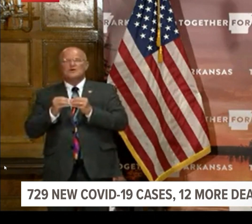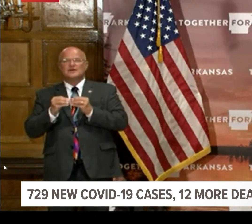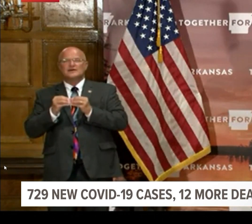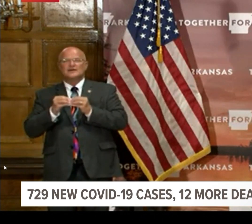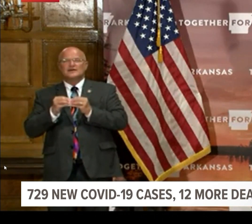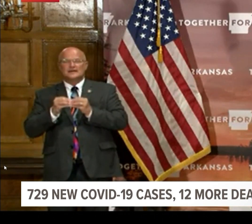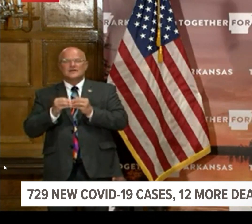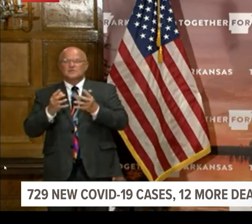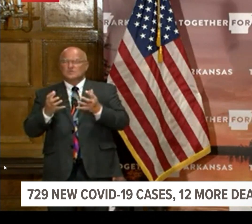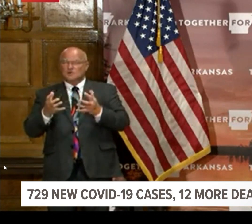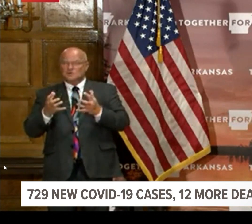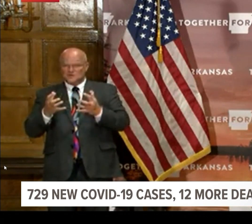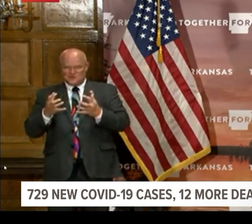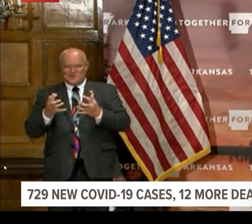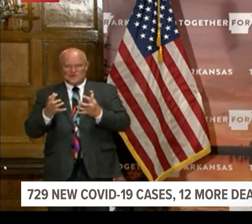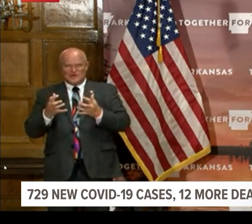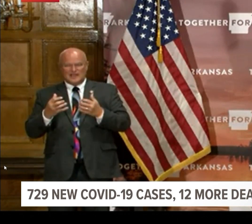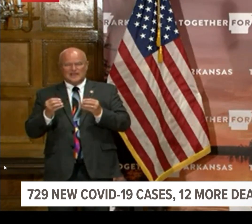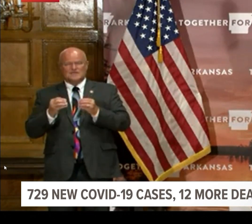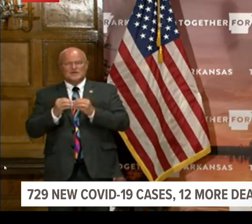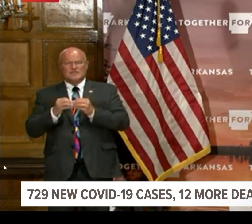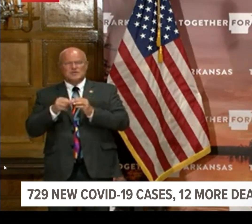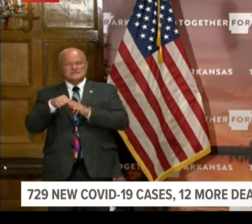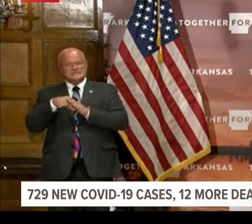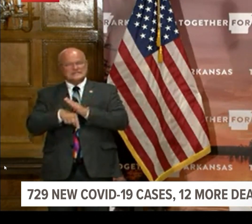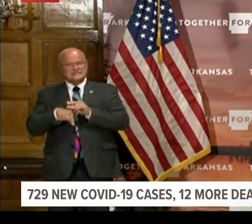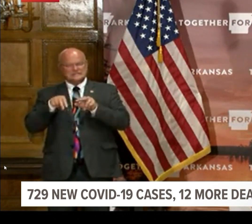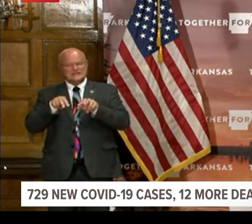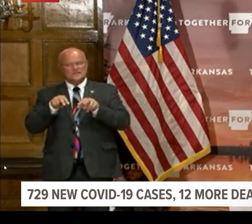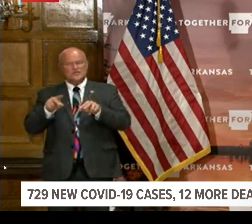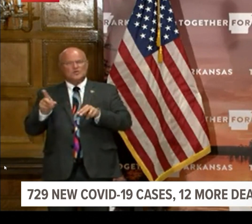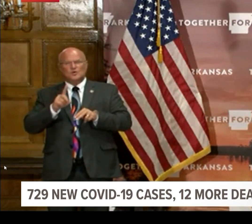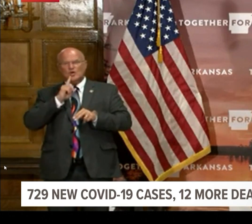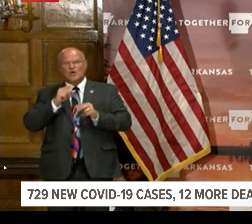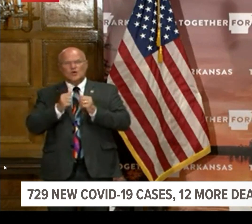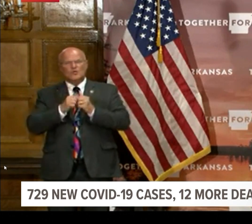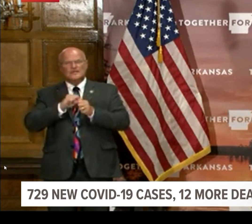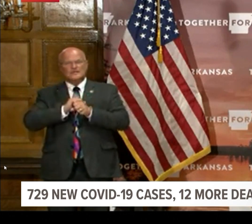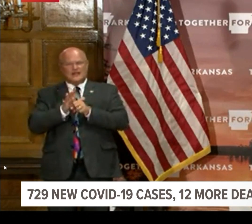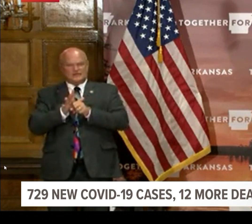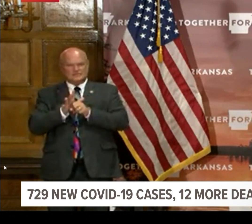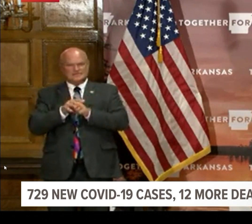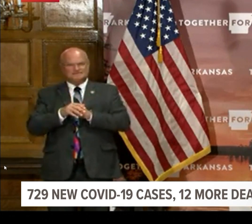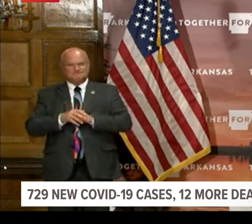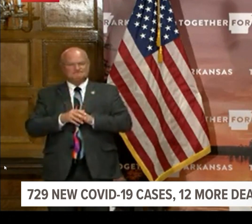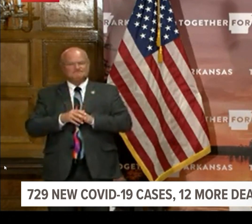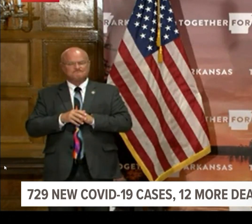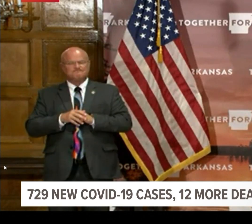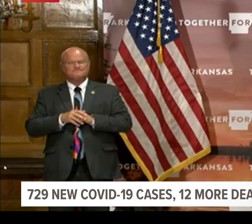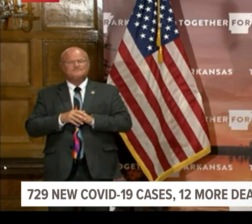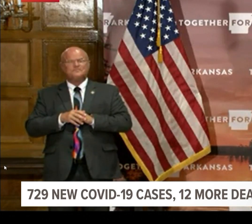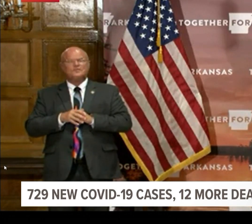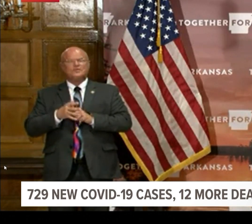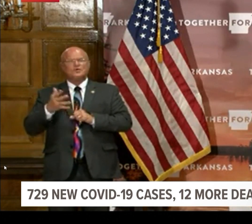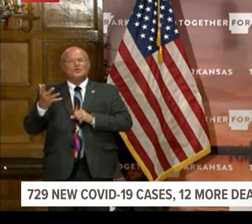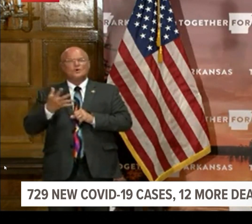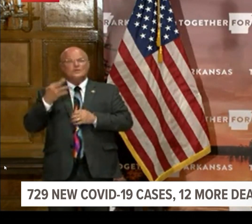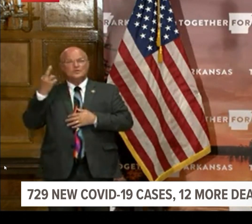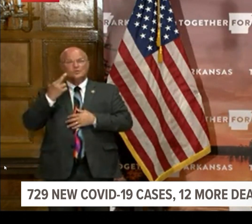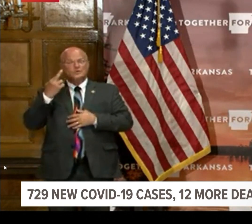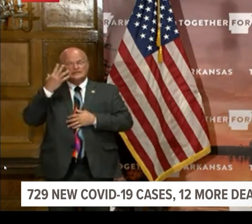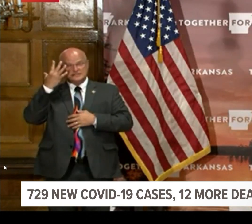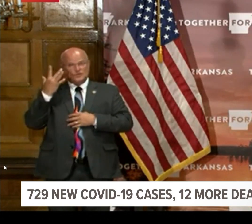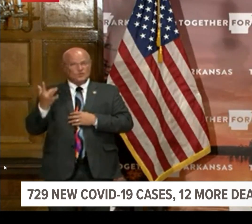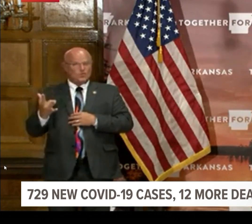be able to do more, to get even a more intensive look at where we are with the virus. In terms of what is the reason